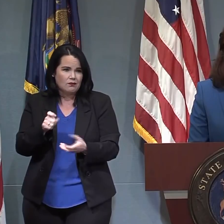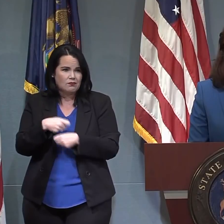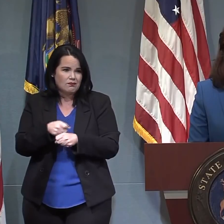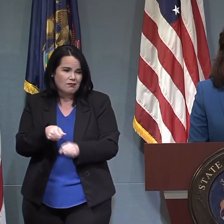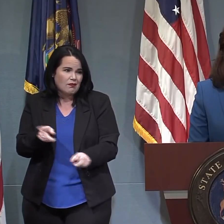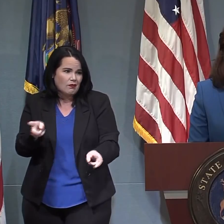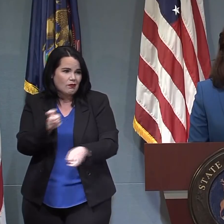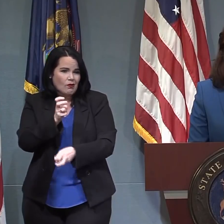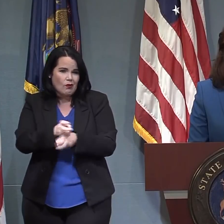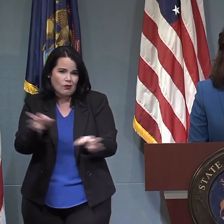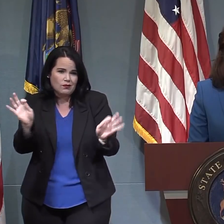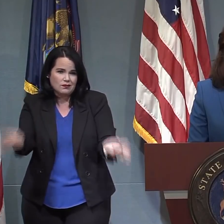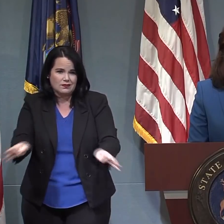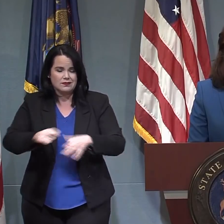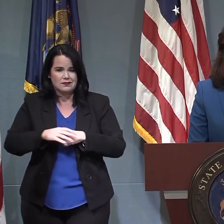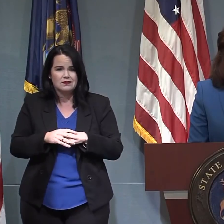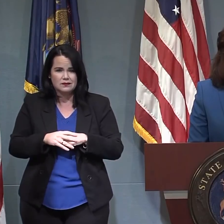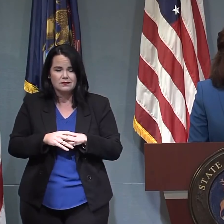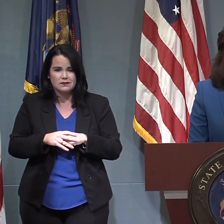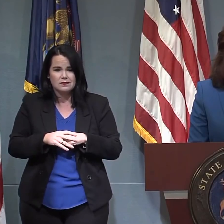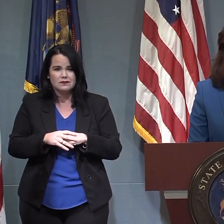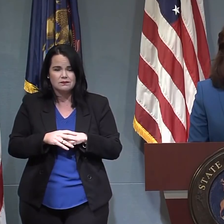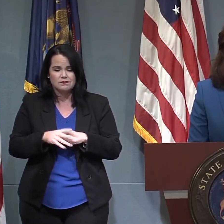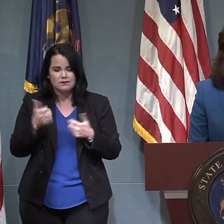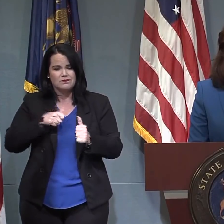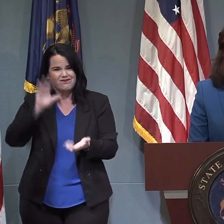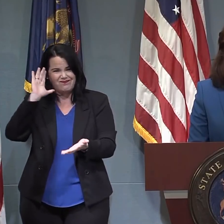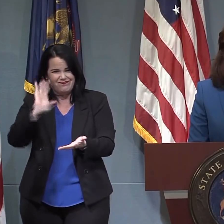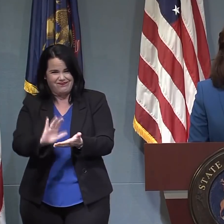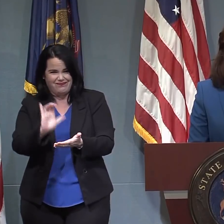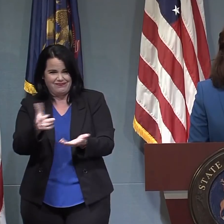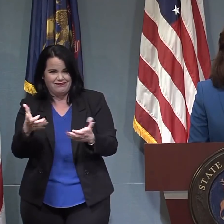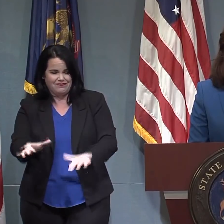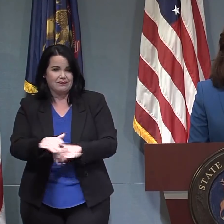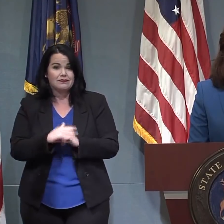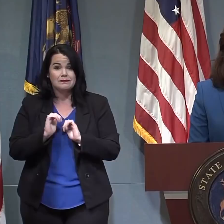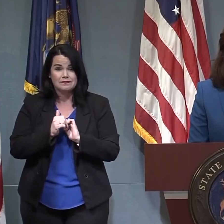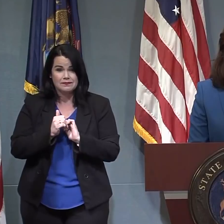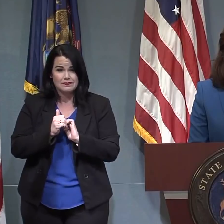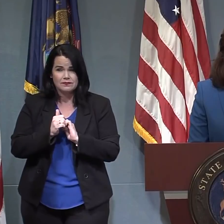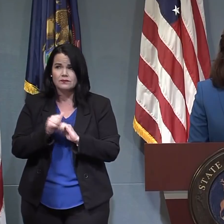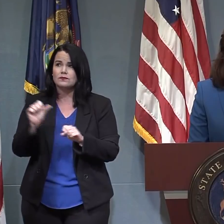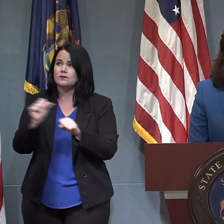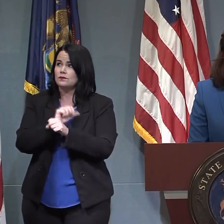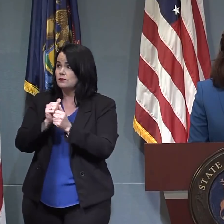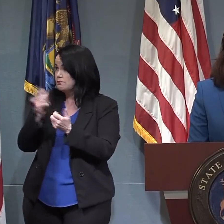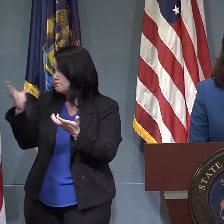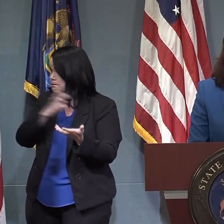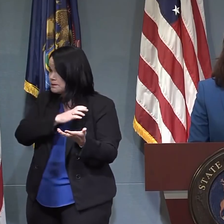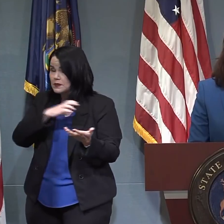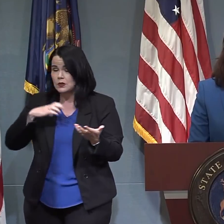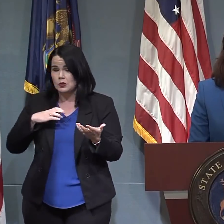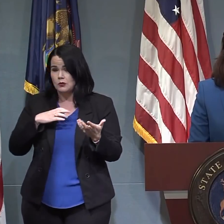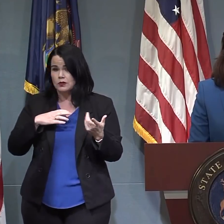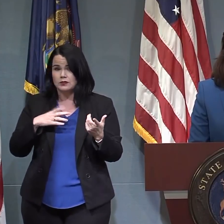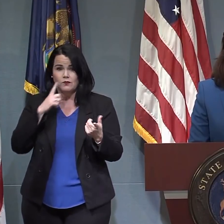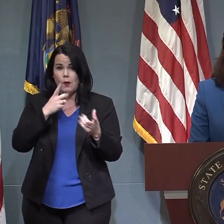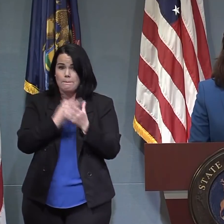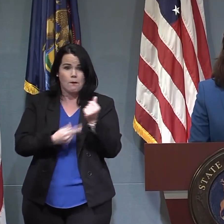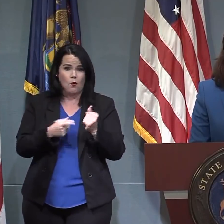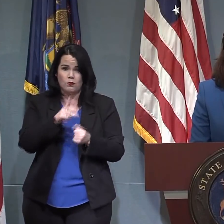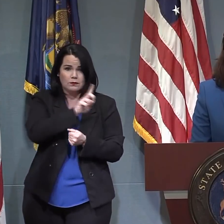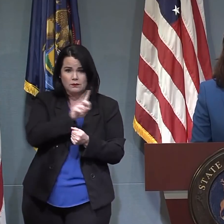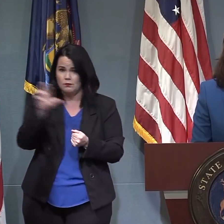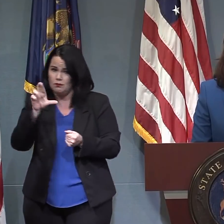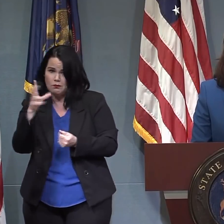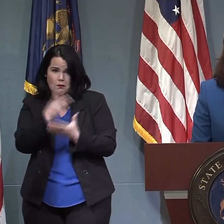tough decisions. And so we're trying to mitigate that as much as possible by working with the congressional delegation on both sides of the aisle,